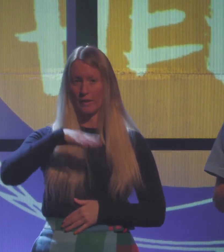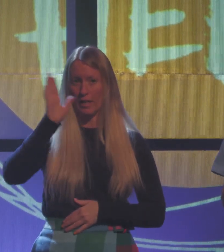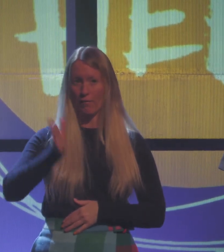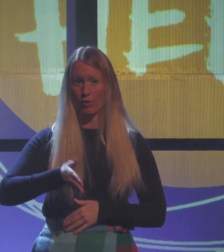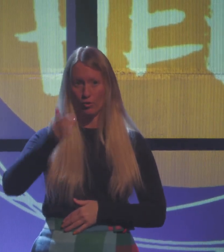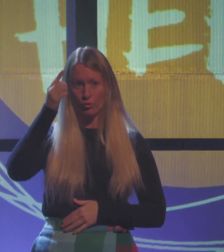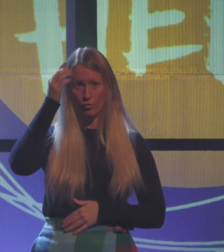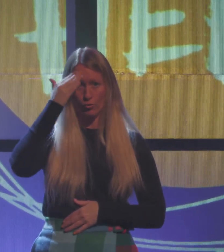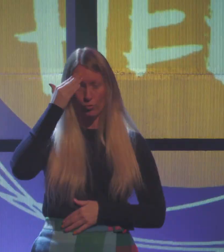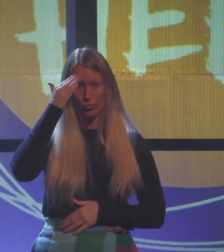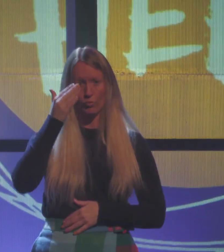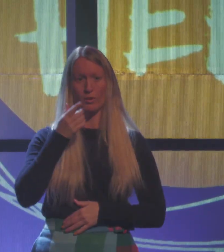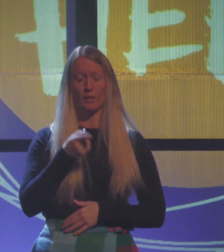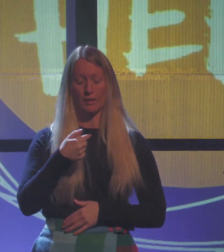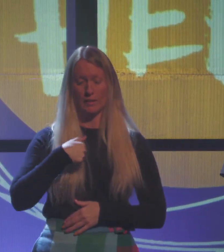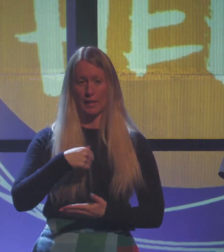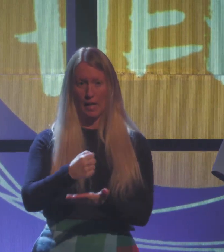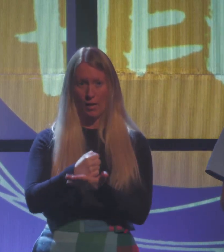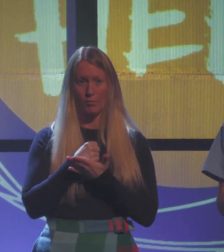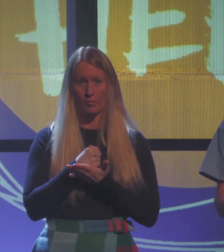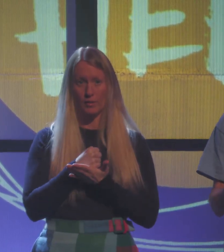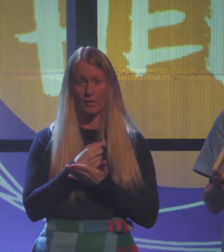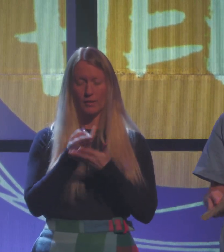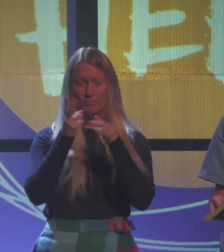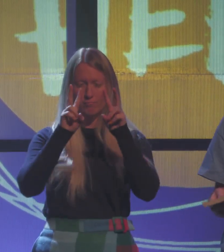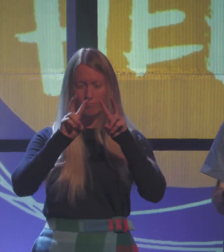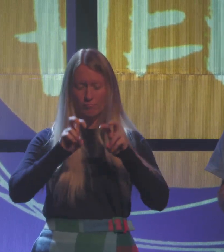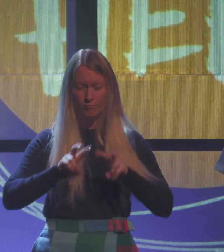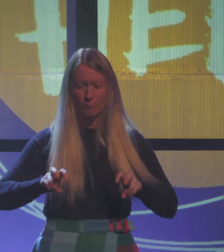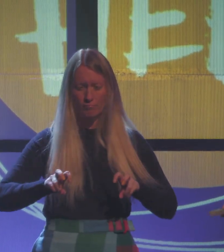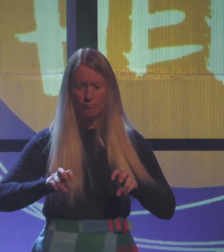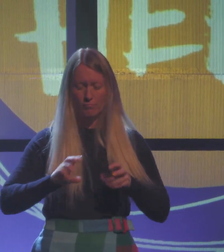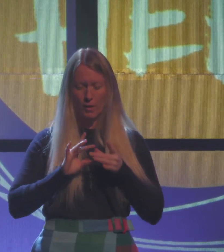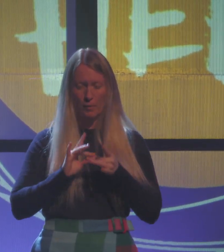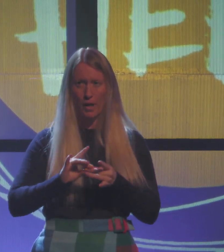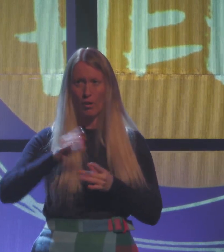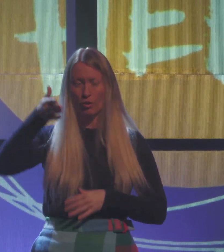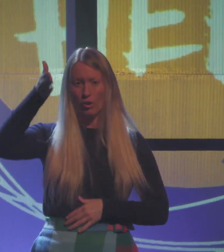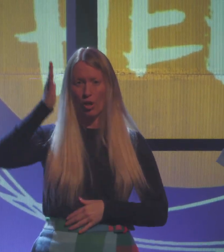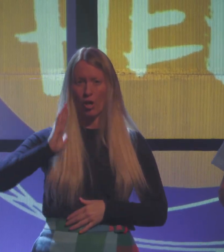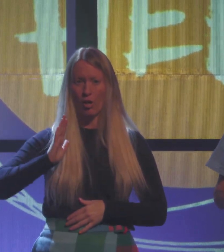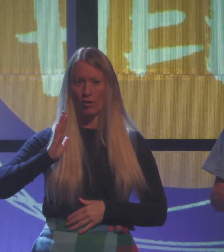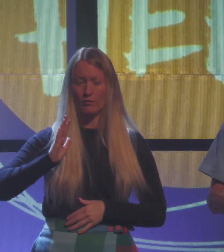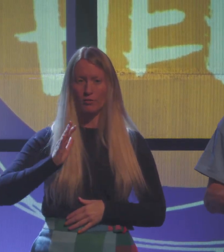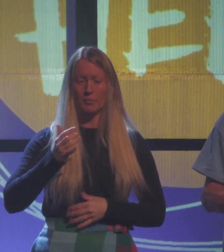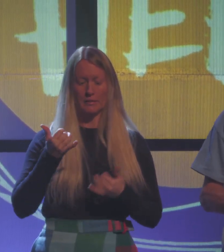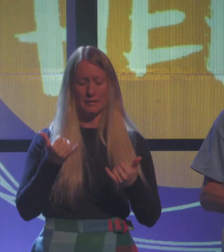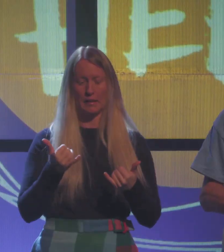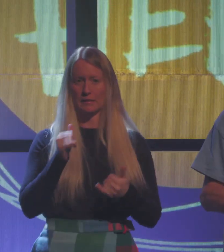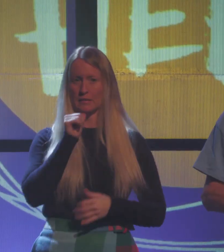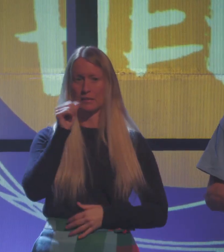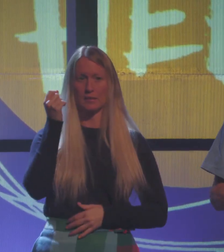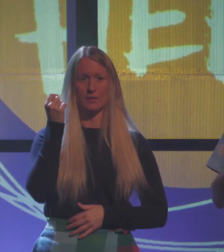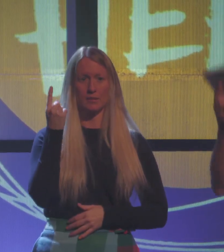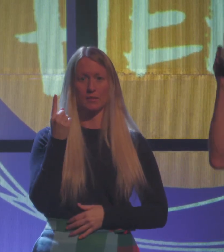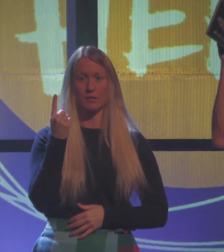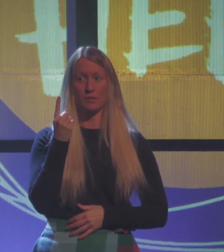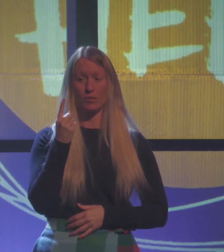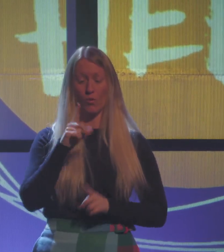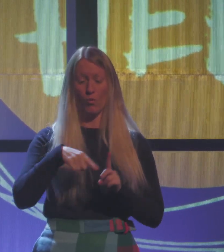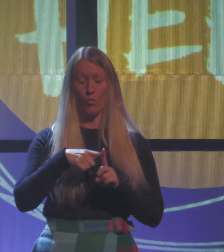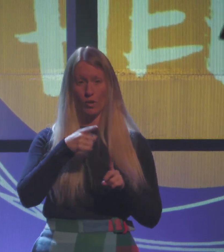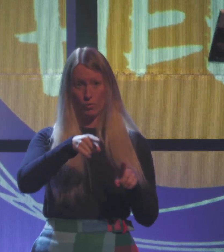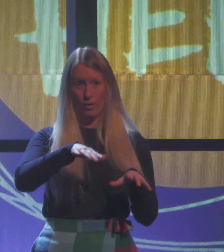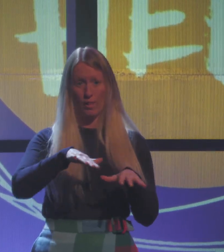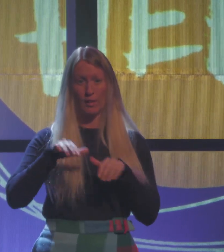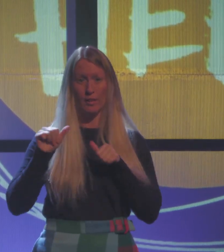me as I've been deconstructing ways of thinking about God that were handed to me that really no longer make sense. So on your way out, feel free to